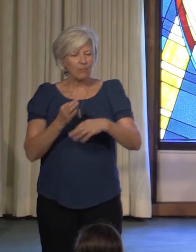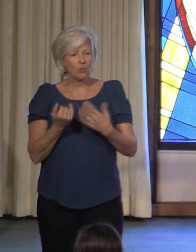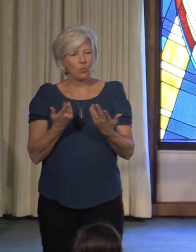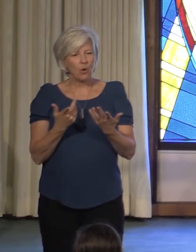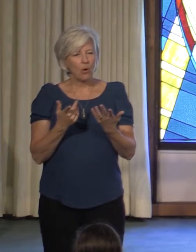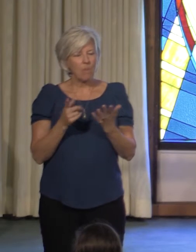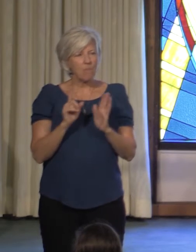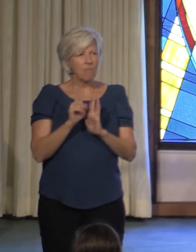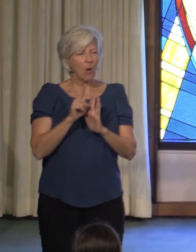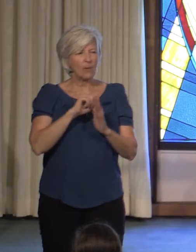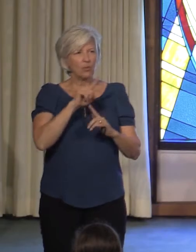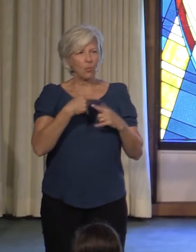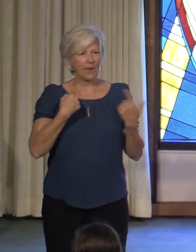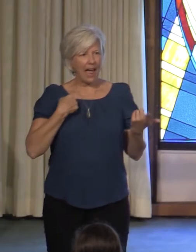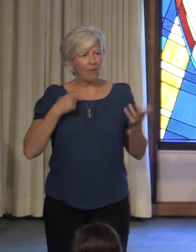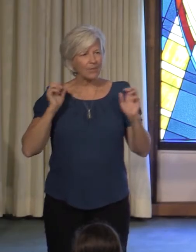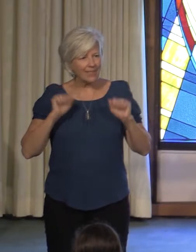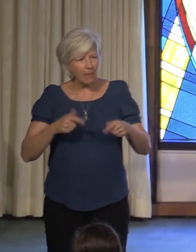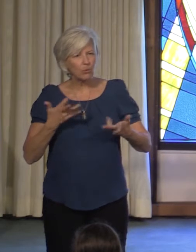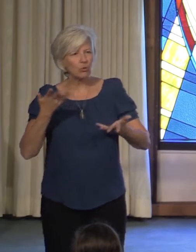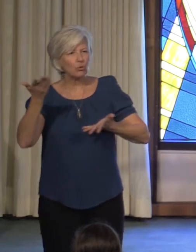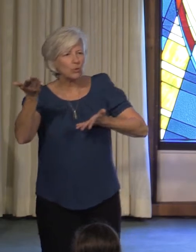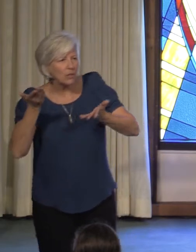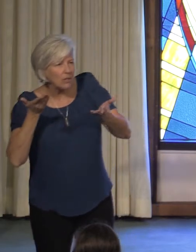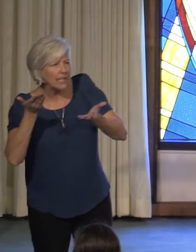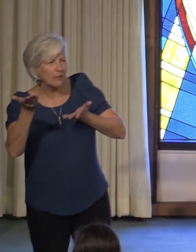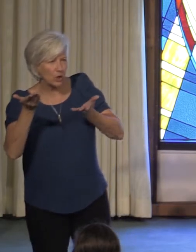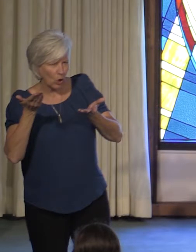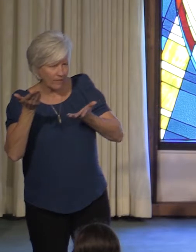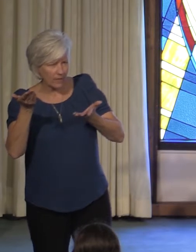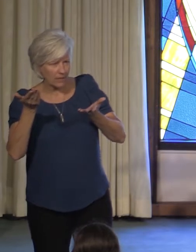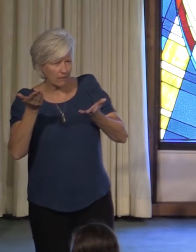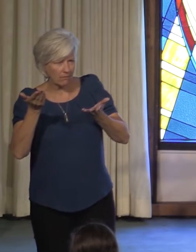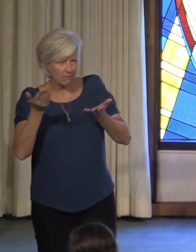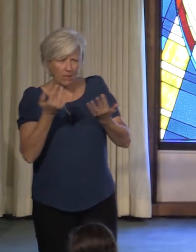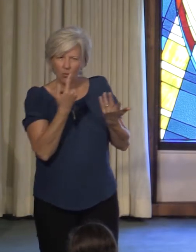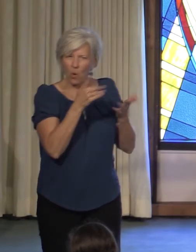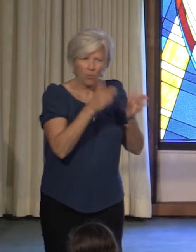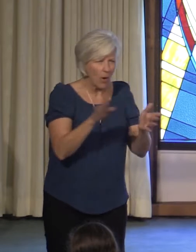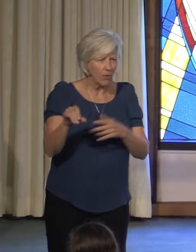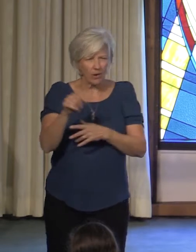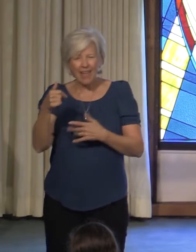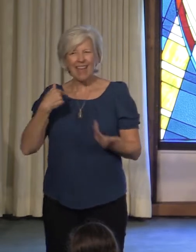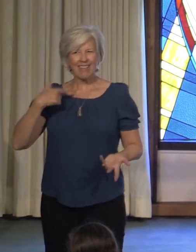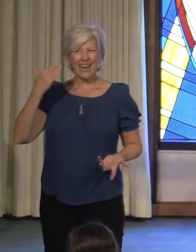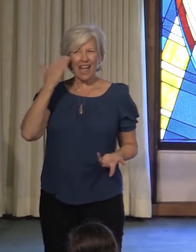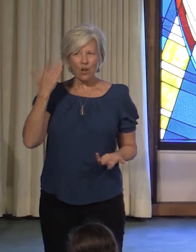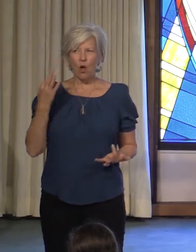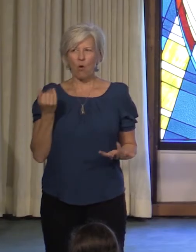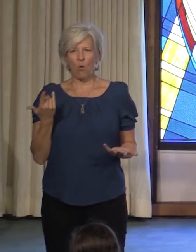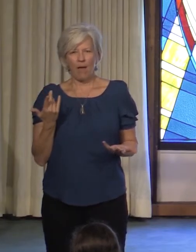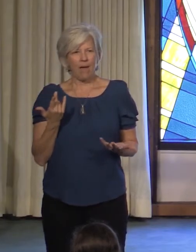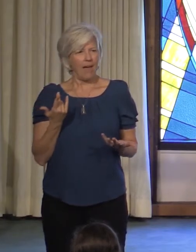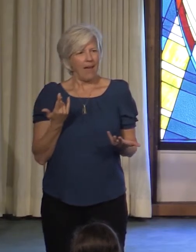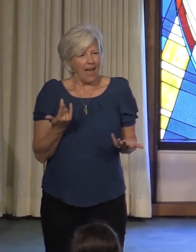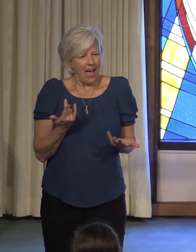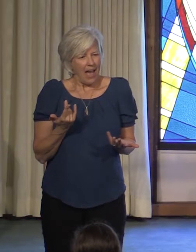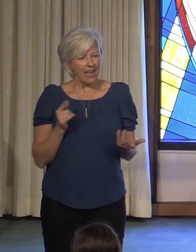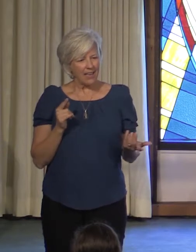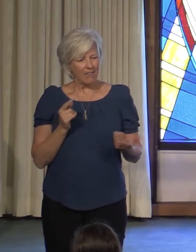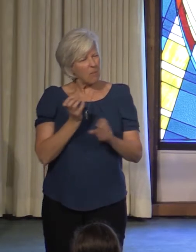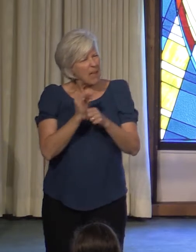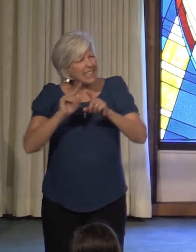have been able to give service in one way or another, that I know that I've made a difference in somebody else's life in